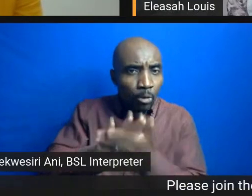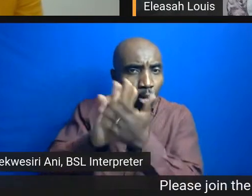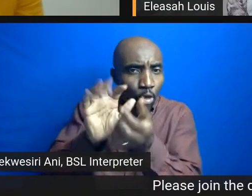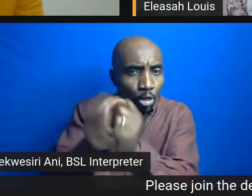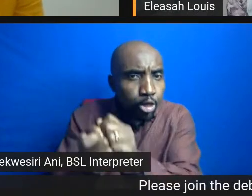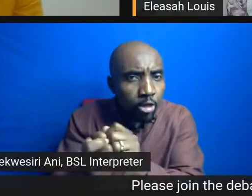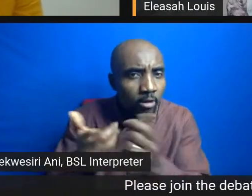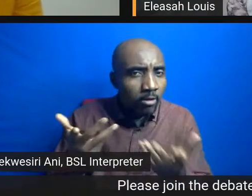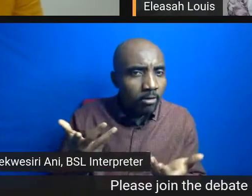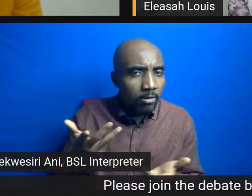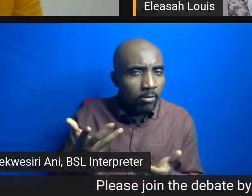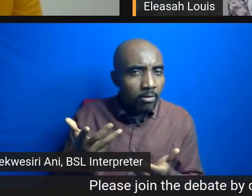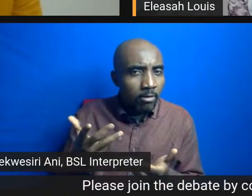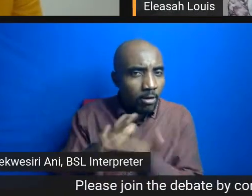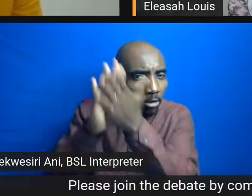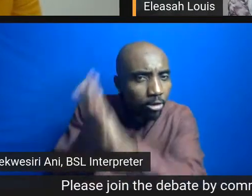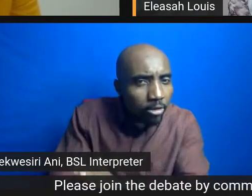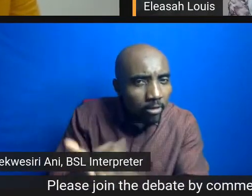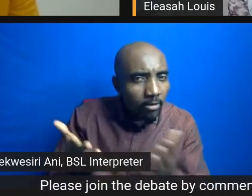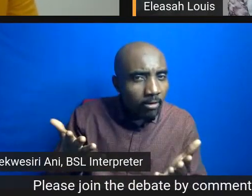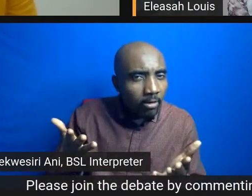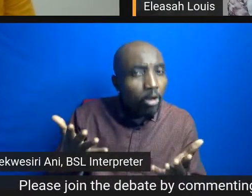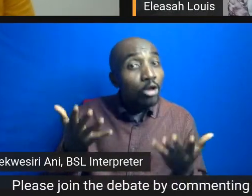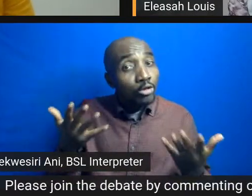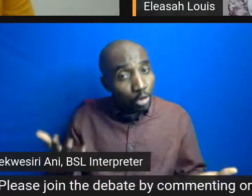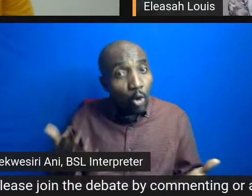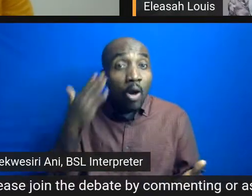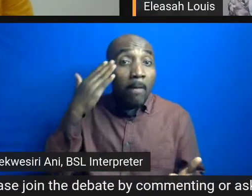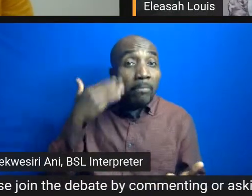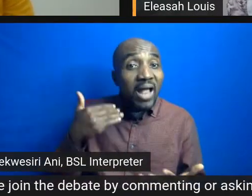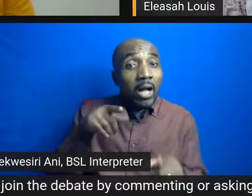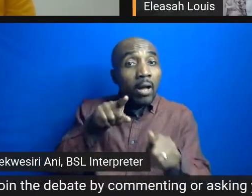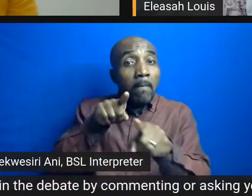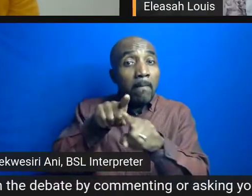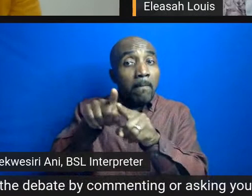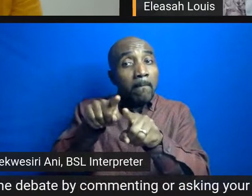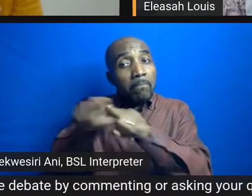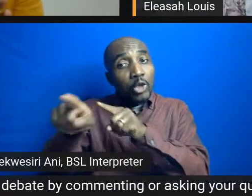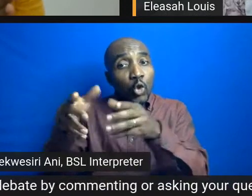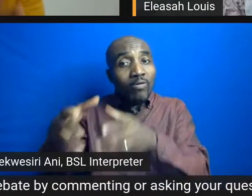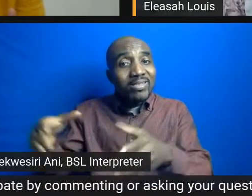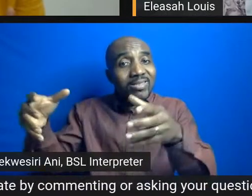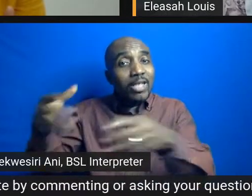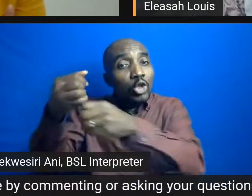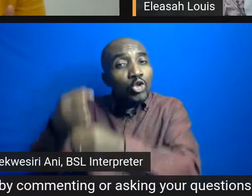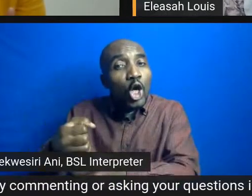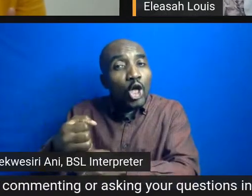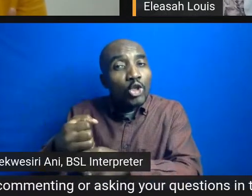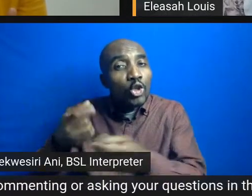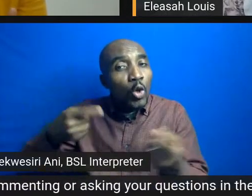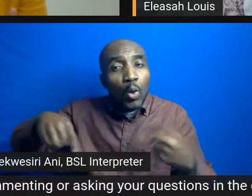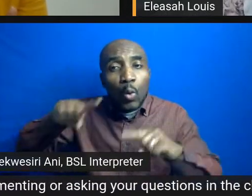Black majority churches, right, we cannot run away from that